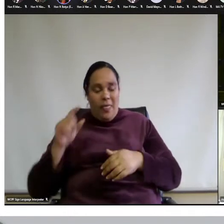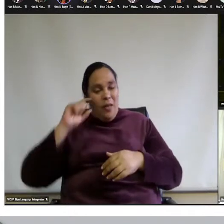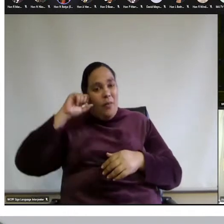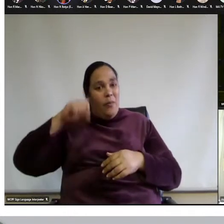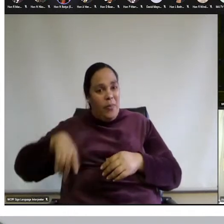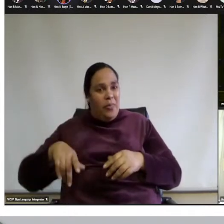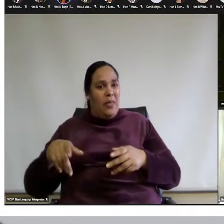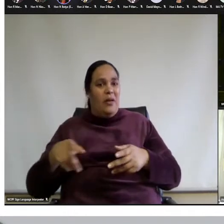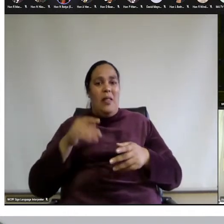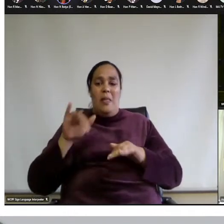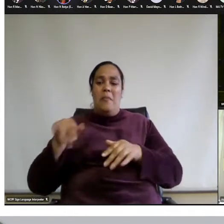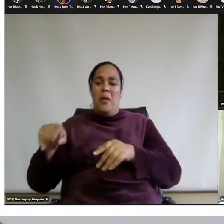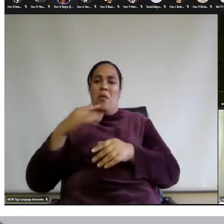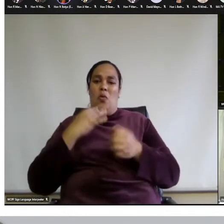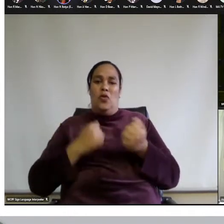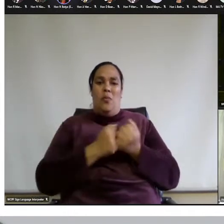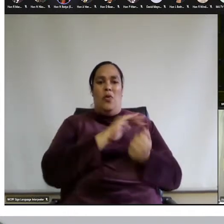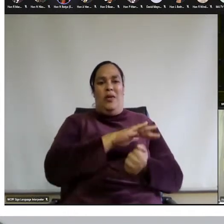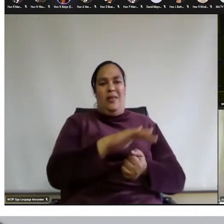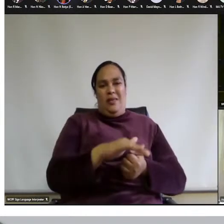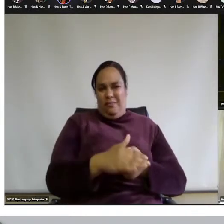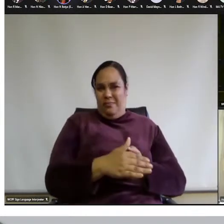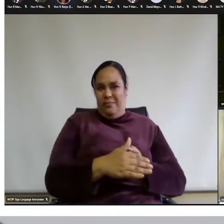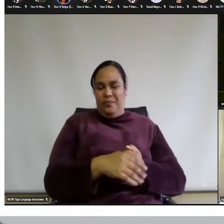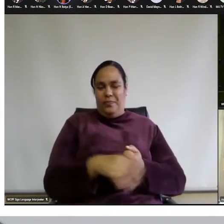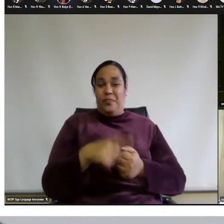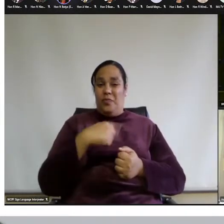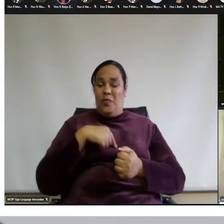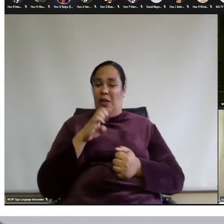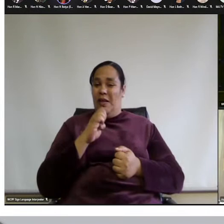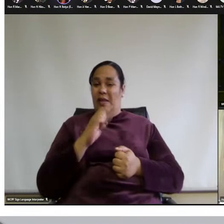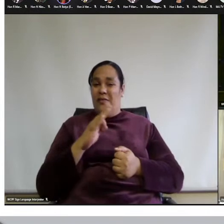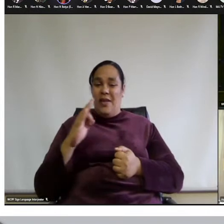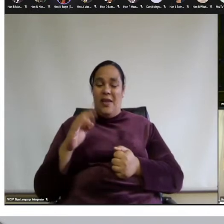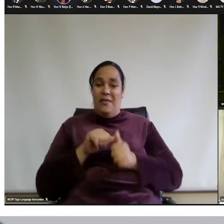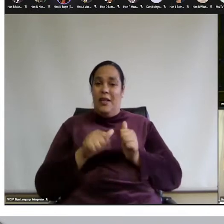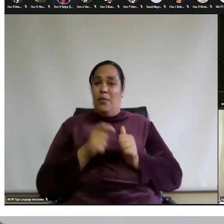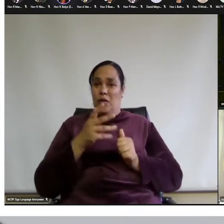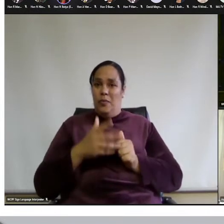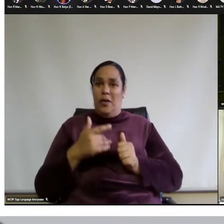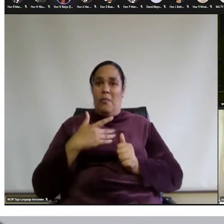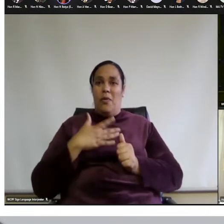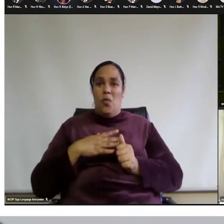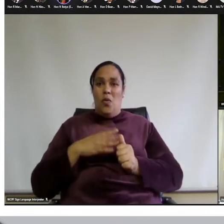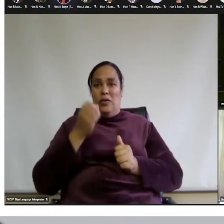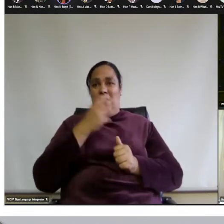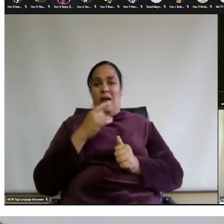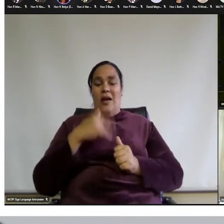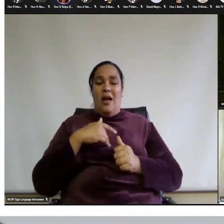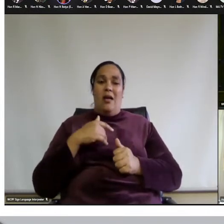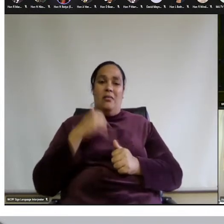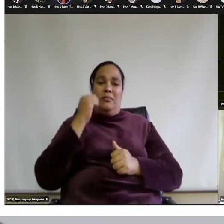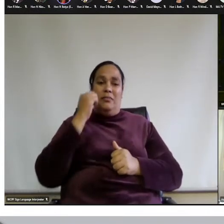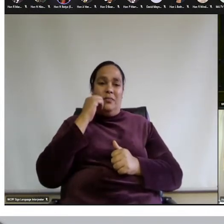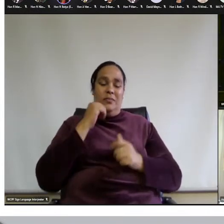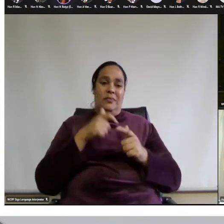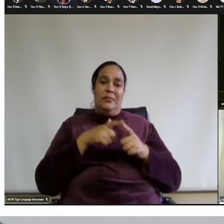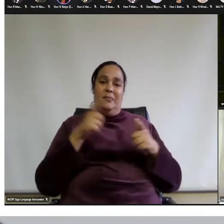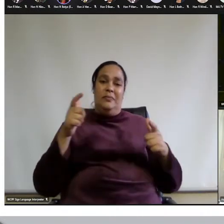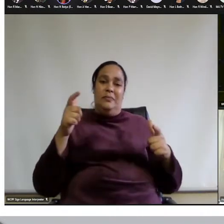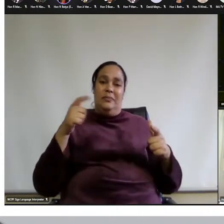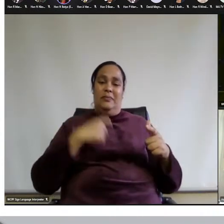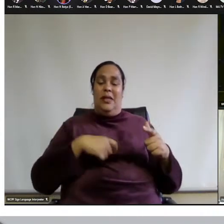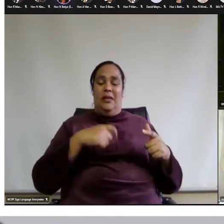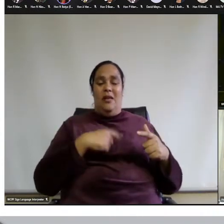people who put them in power. As the EFF, Deputy Speaker, would like to send our heartfelt and deepest condolences